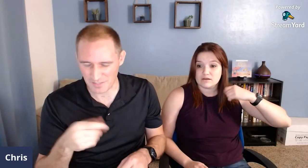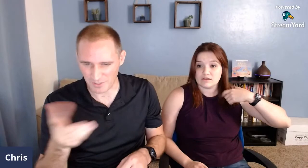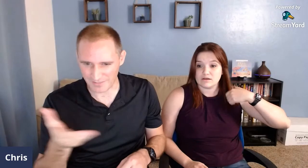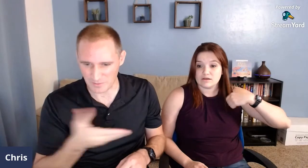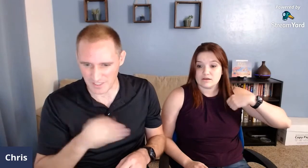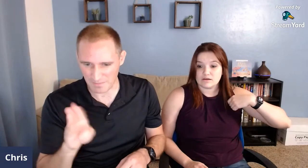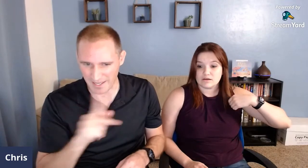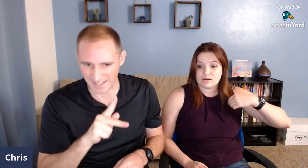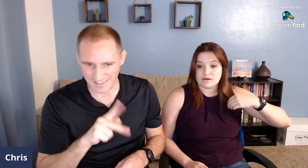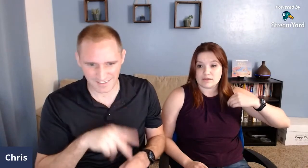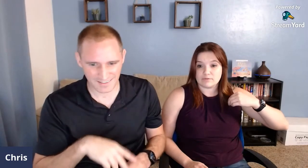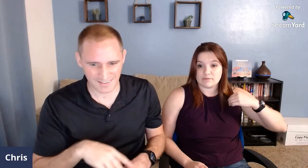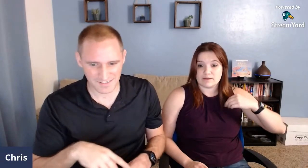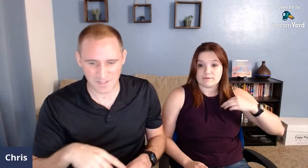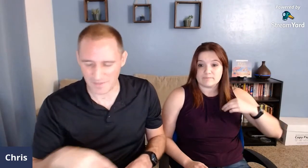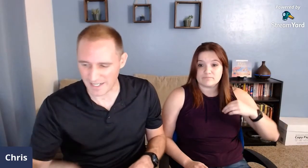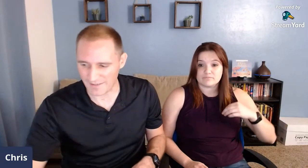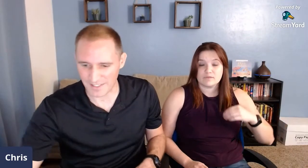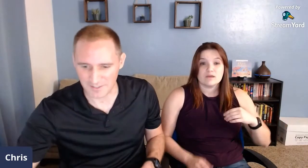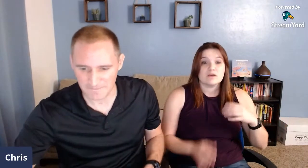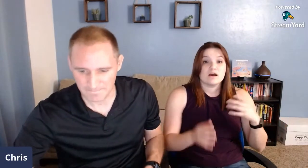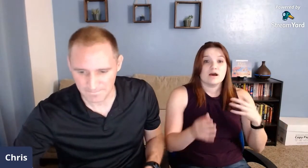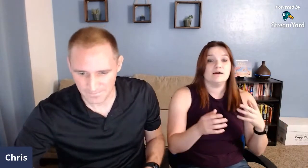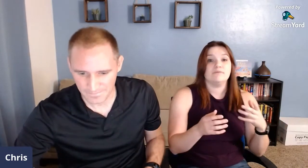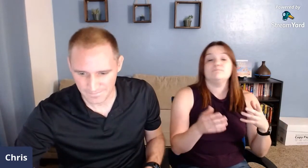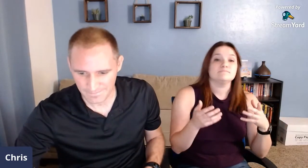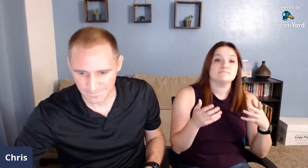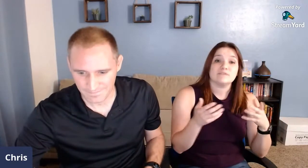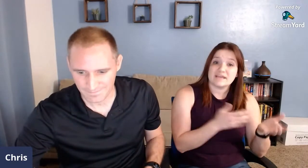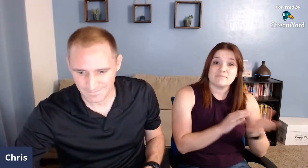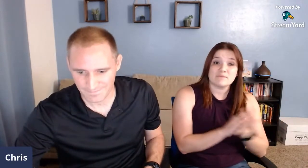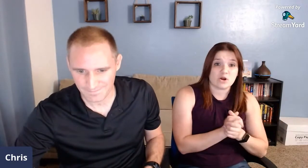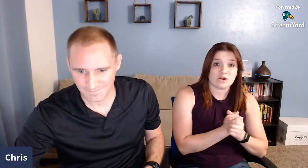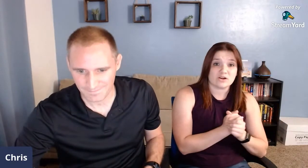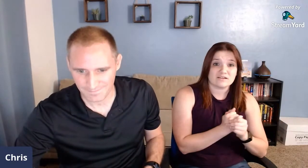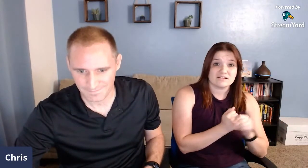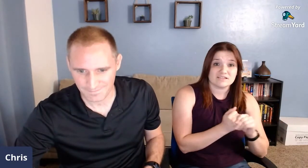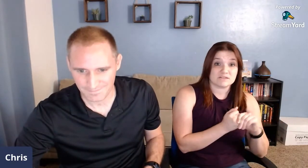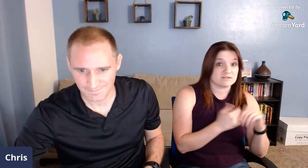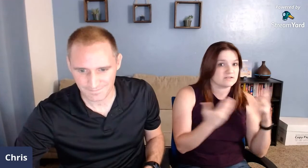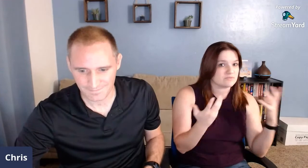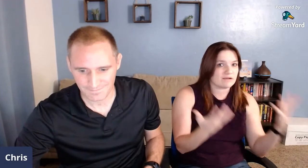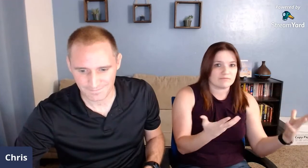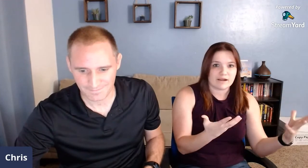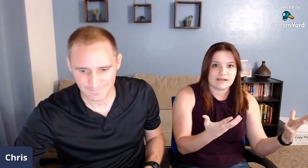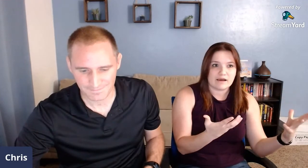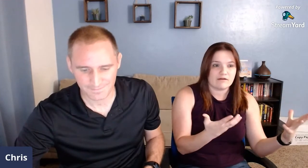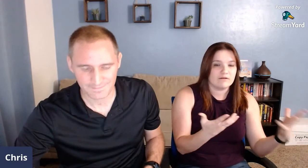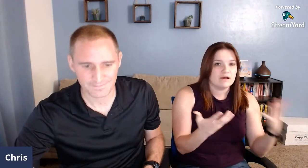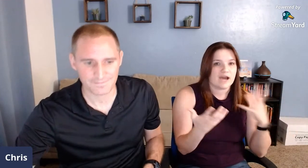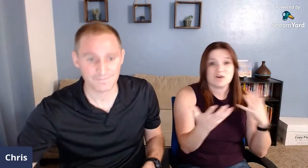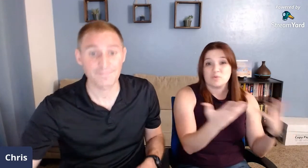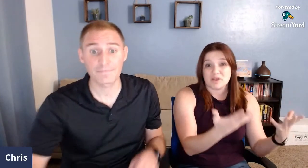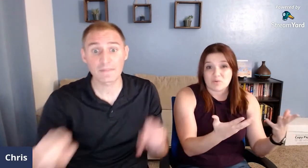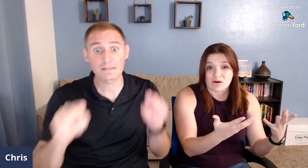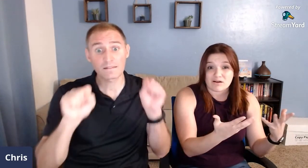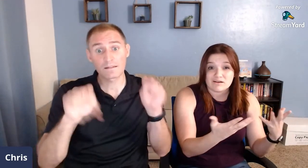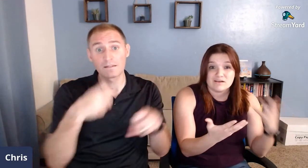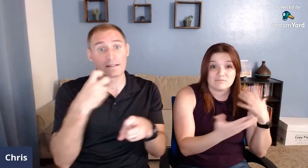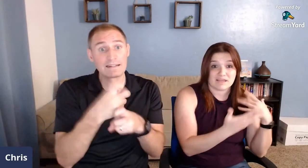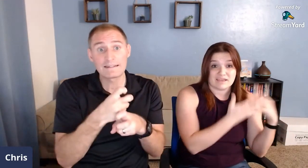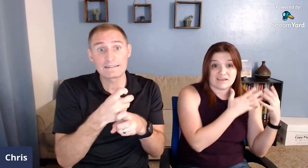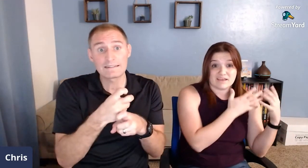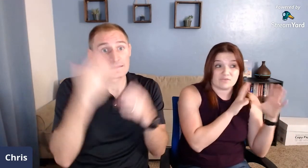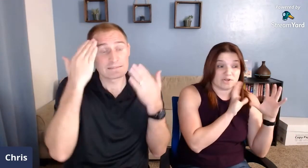we should probably bring everybody back. Okay, bring them back. It's been about a half hour. It can be hard, especially because right now, I don't know where you